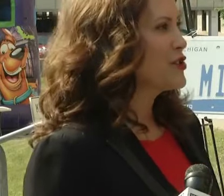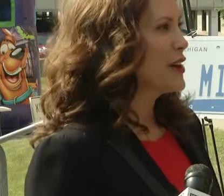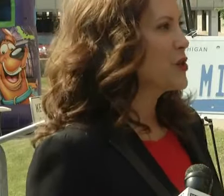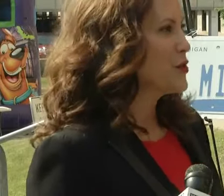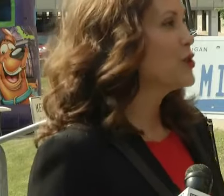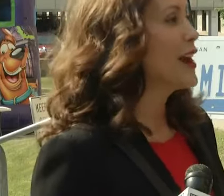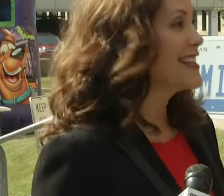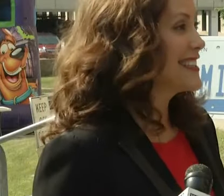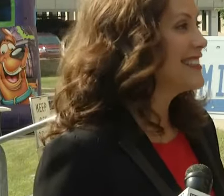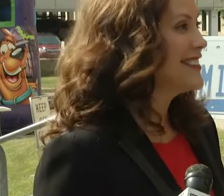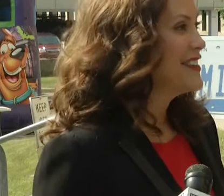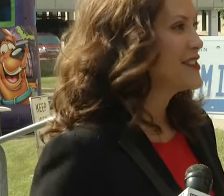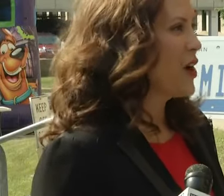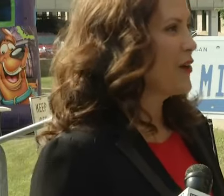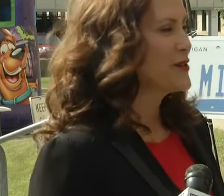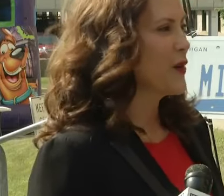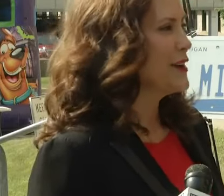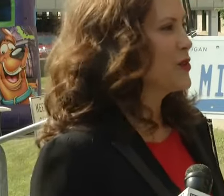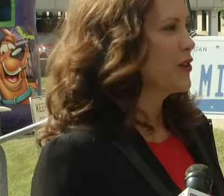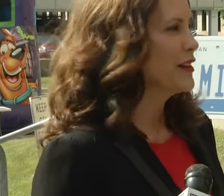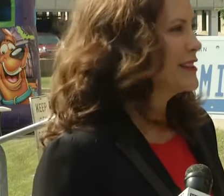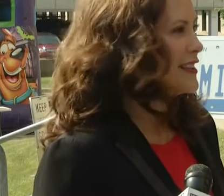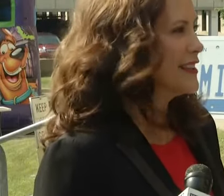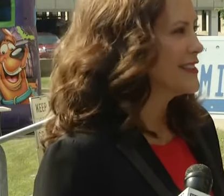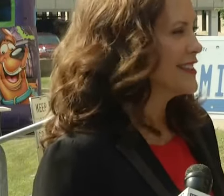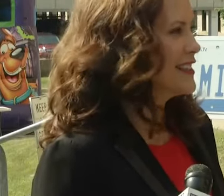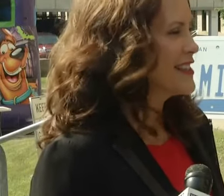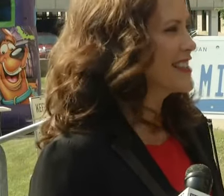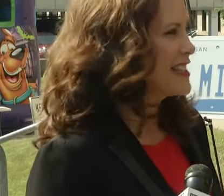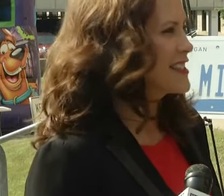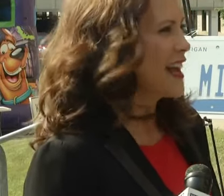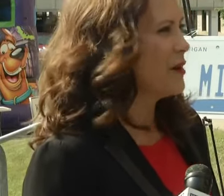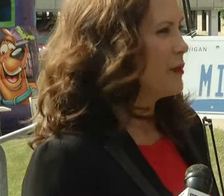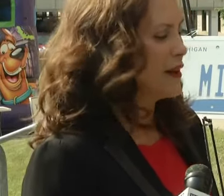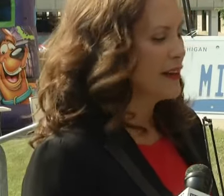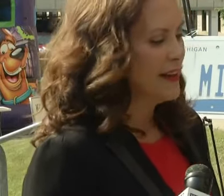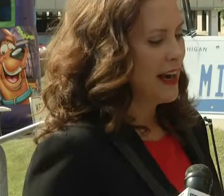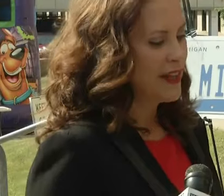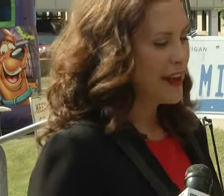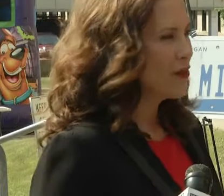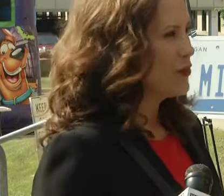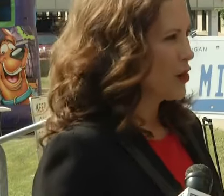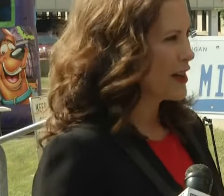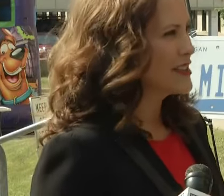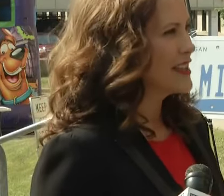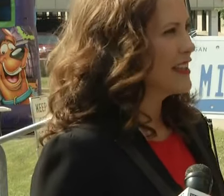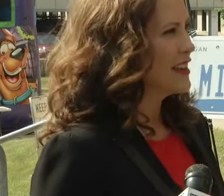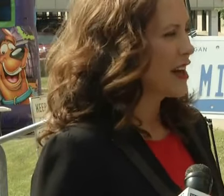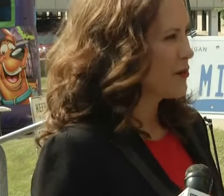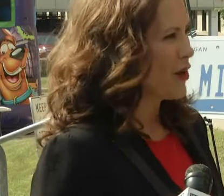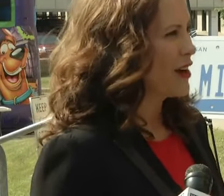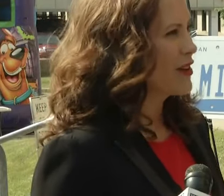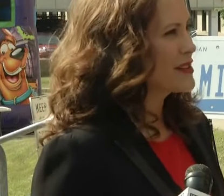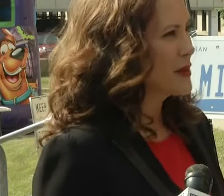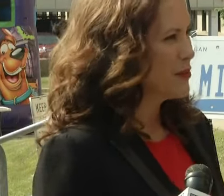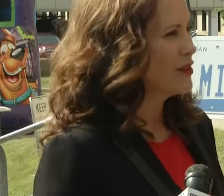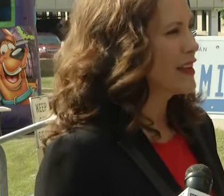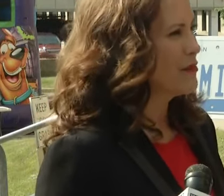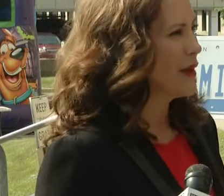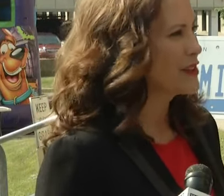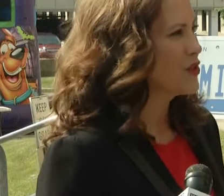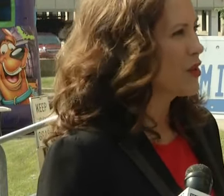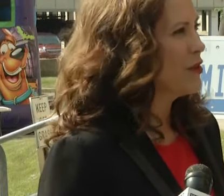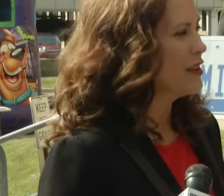You know, at this juncture, we're 2 days in, so it's way too early to assess that, but I think we're going to see a lot of progress,